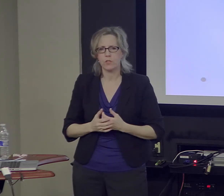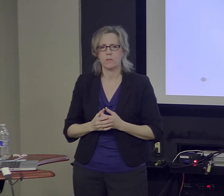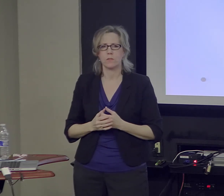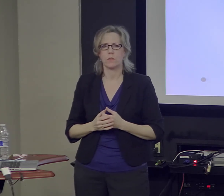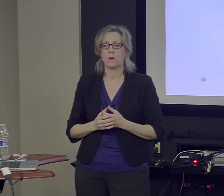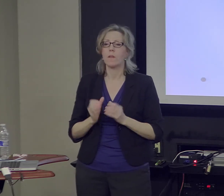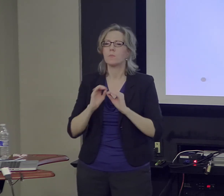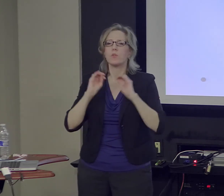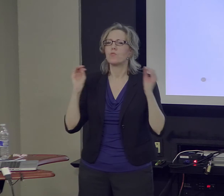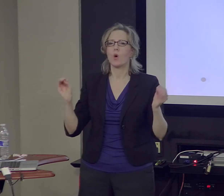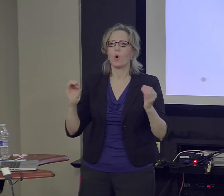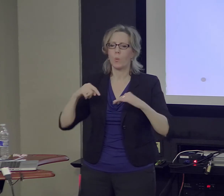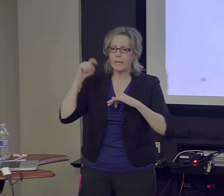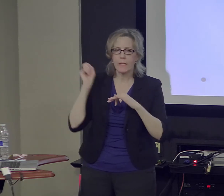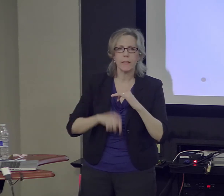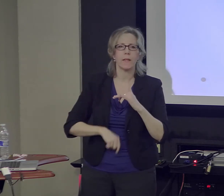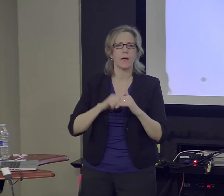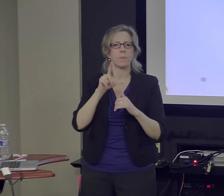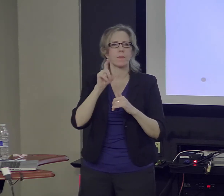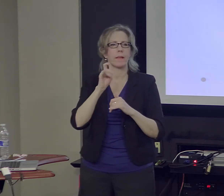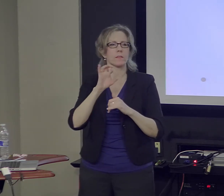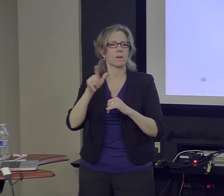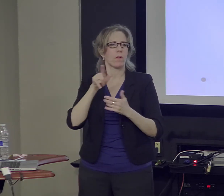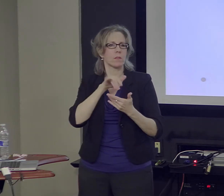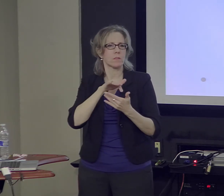about what those conventions were.